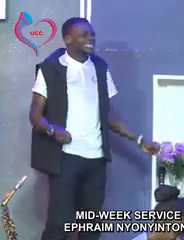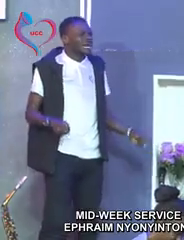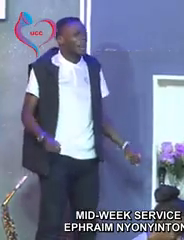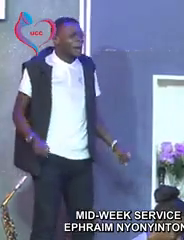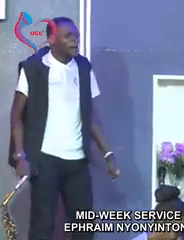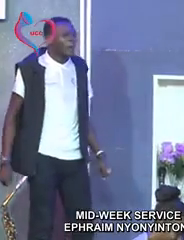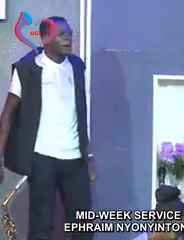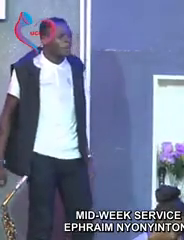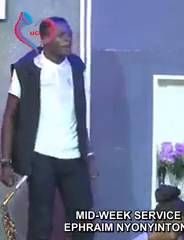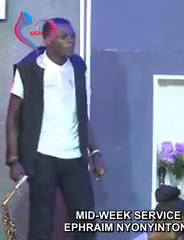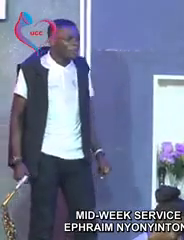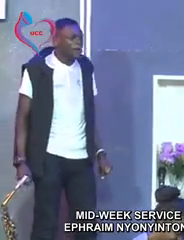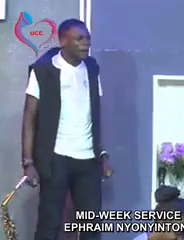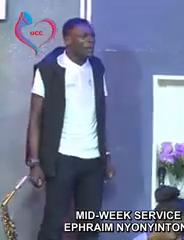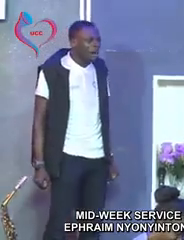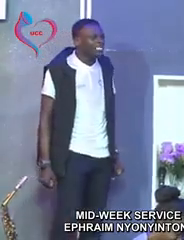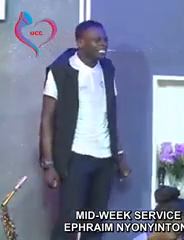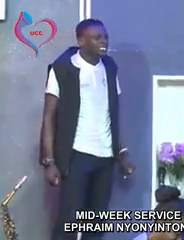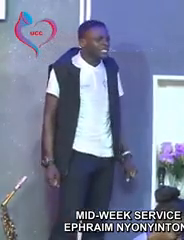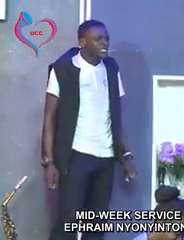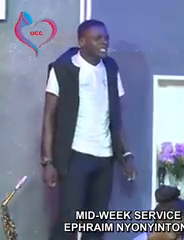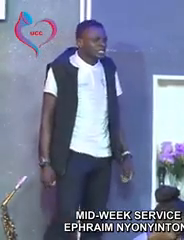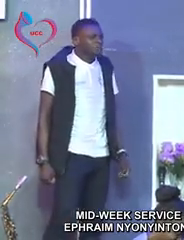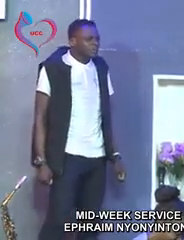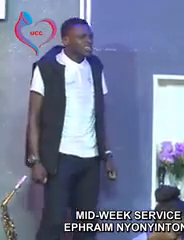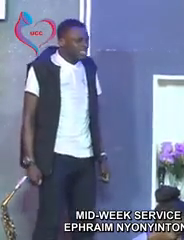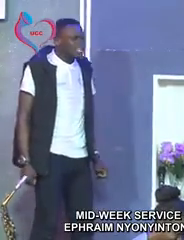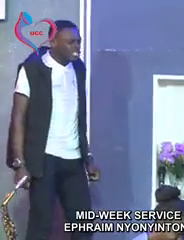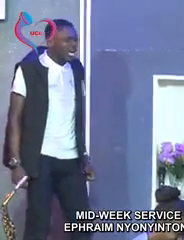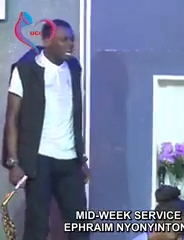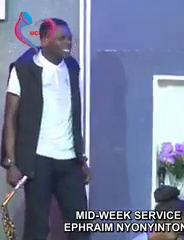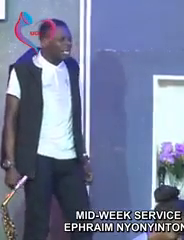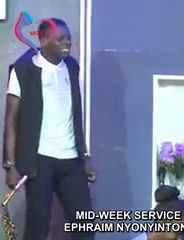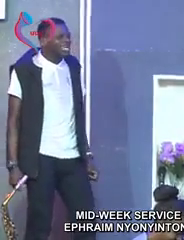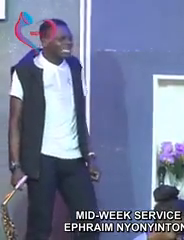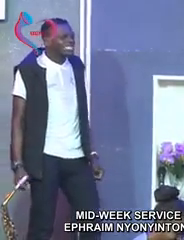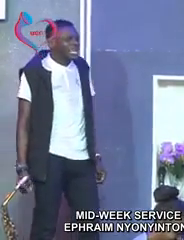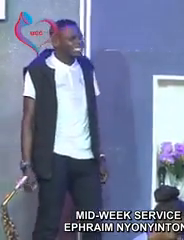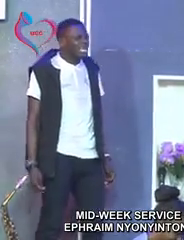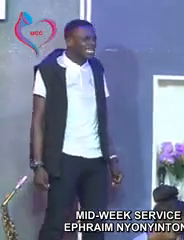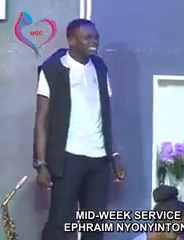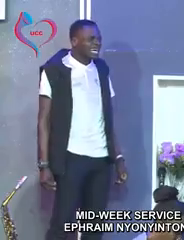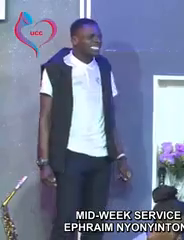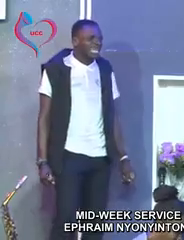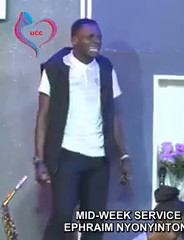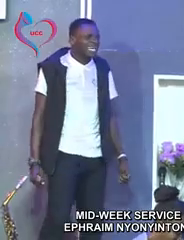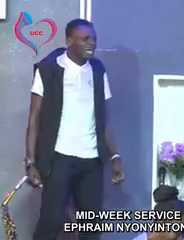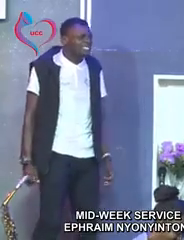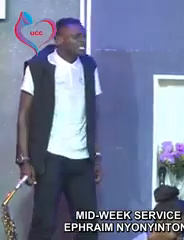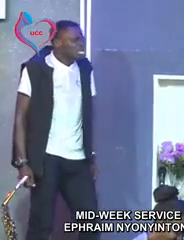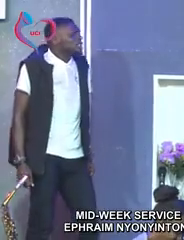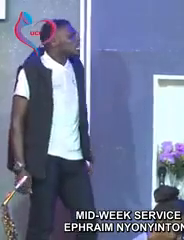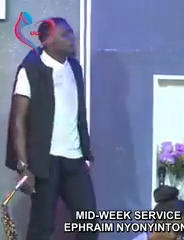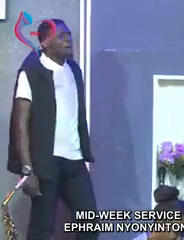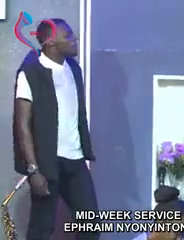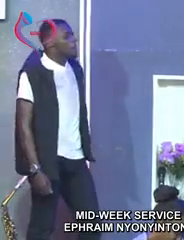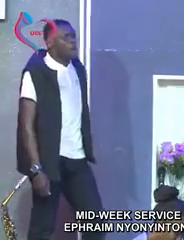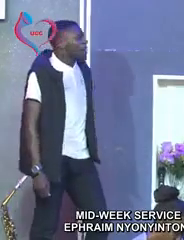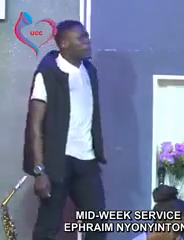ebuzibu ebakomeko oweweza emitima gyabwe ebirawoozo nga bidduka